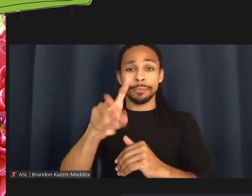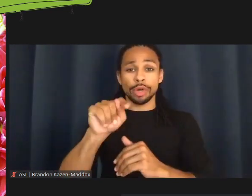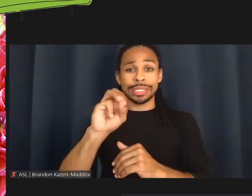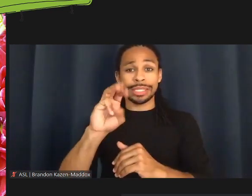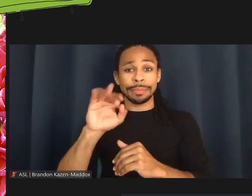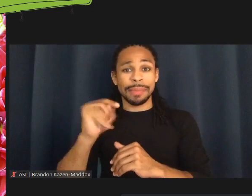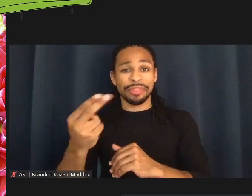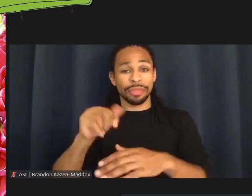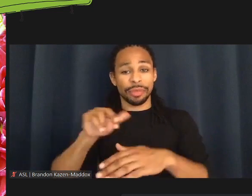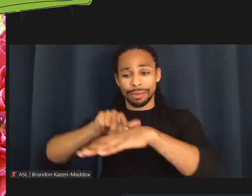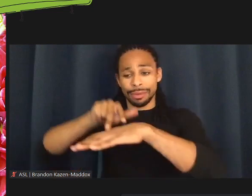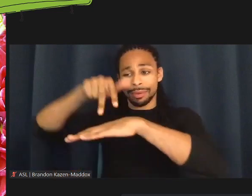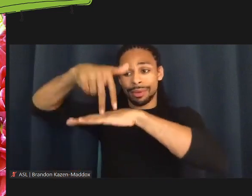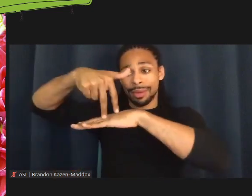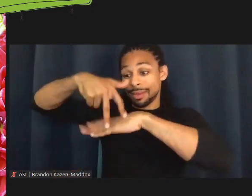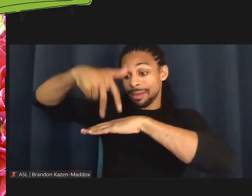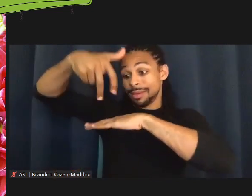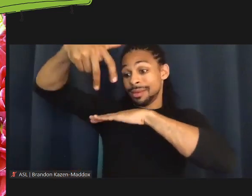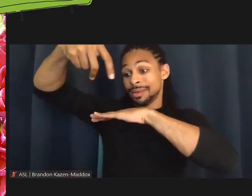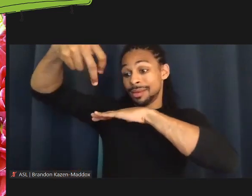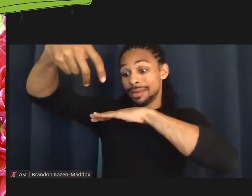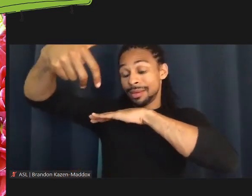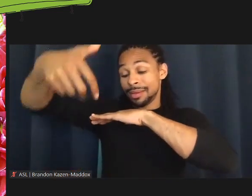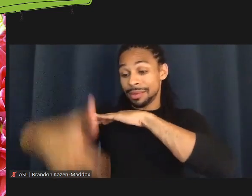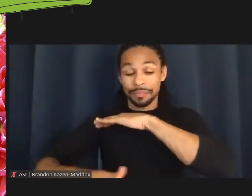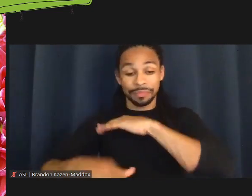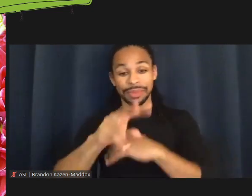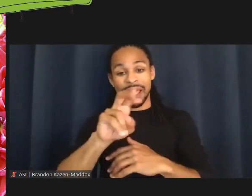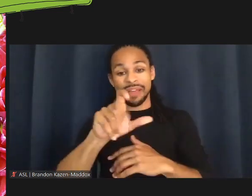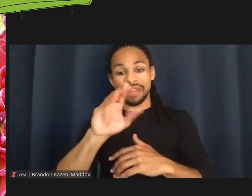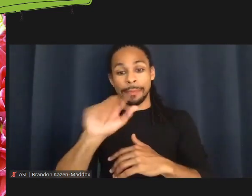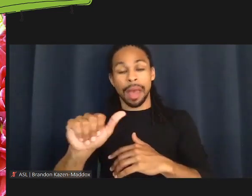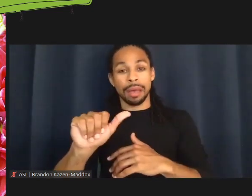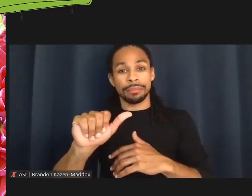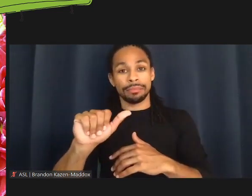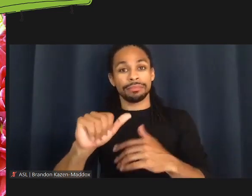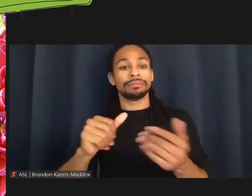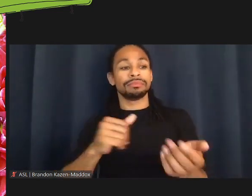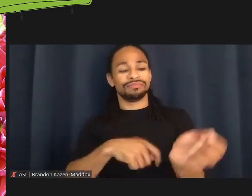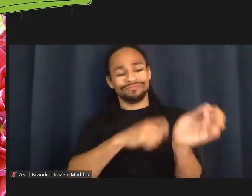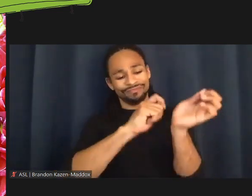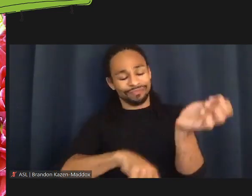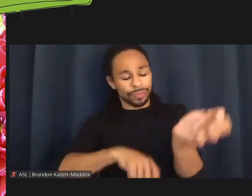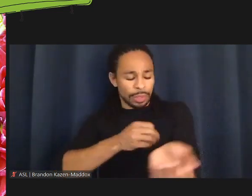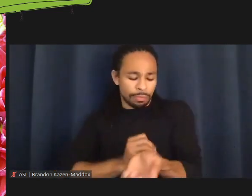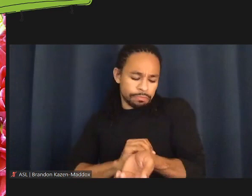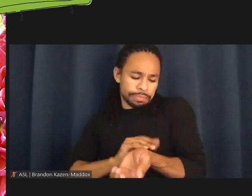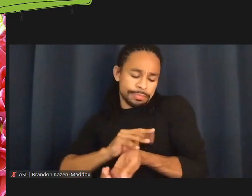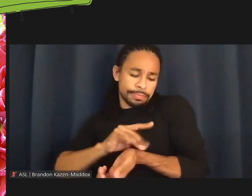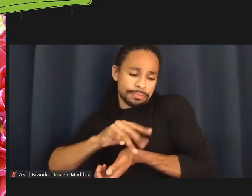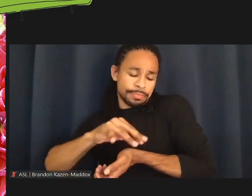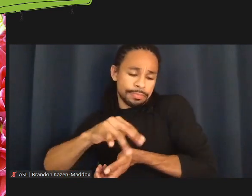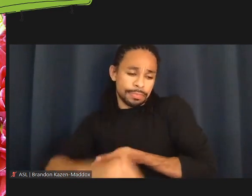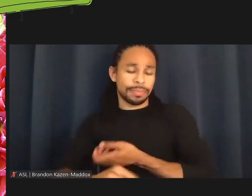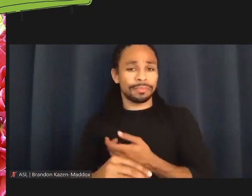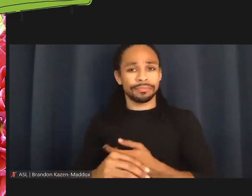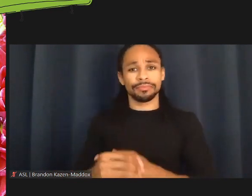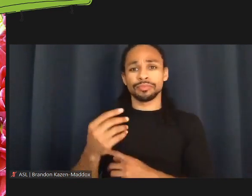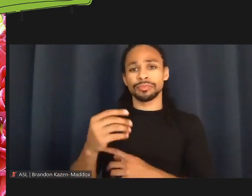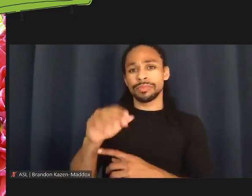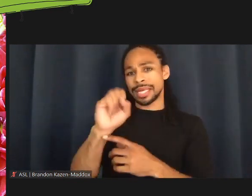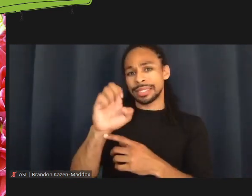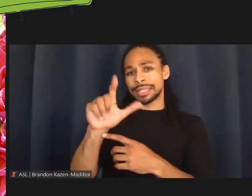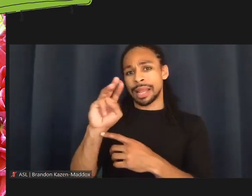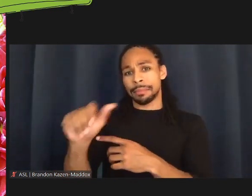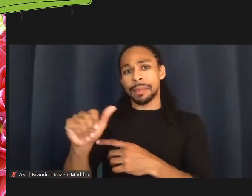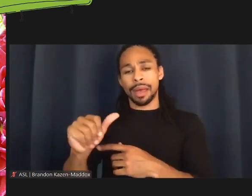you all." Velma Henry gazed down on her veins fat with bitterness and gas. Setha swung her babies in the air around her head